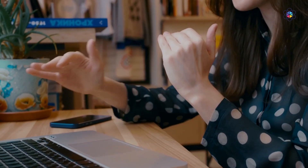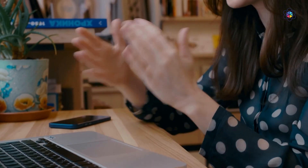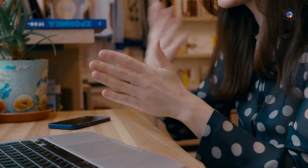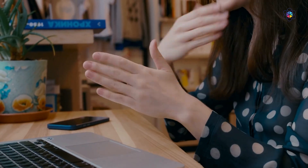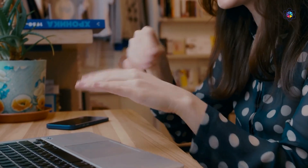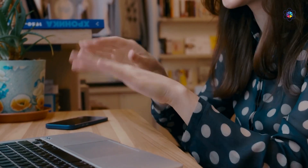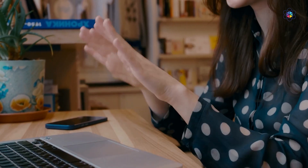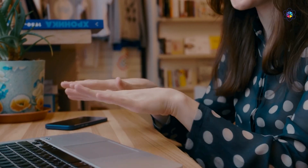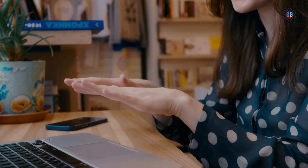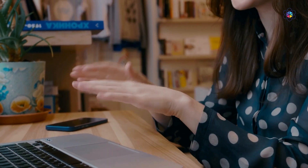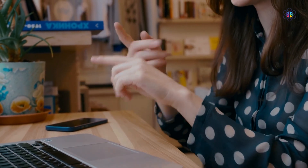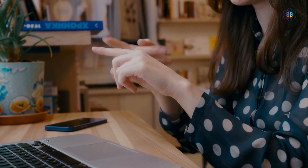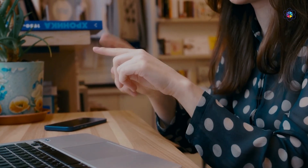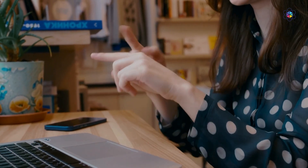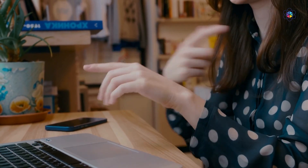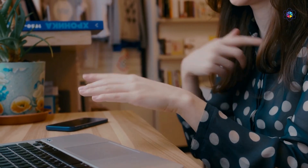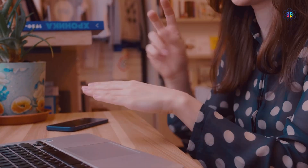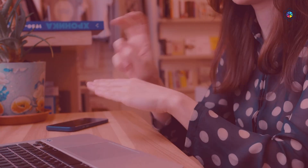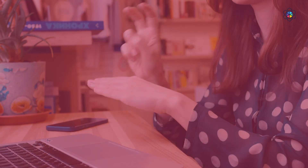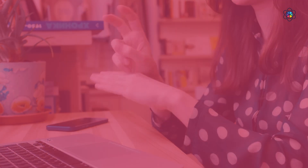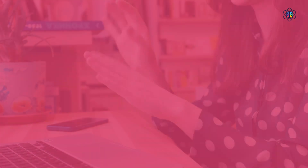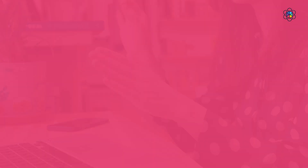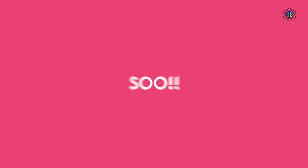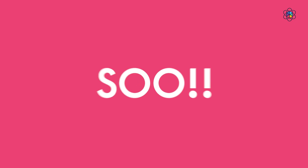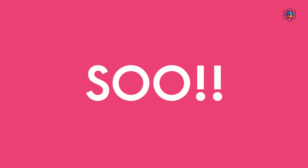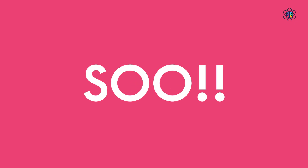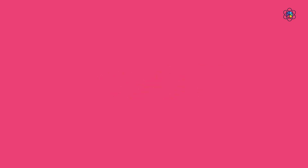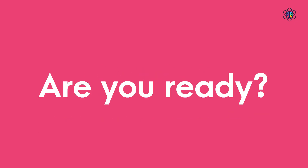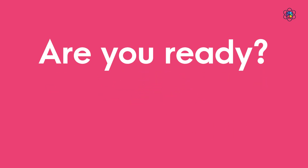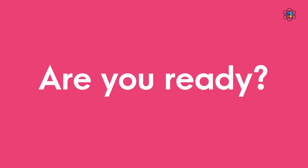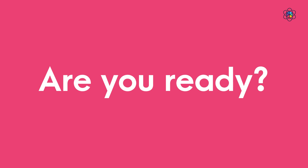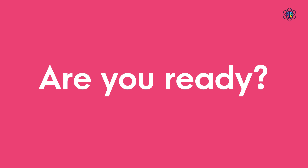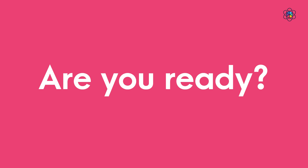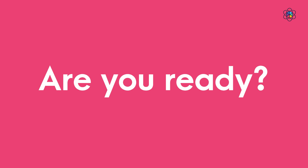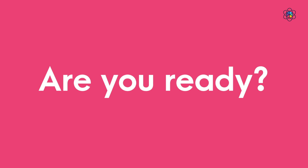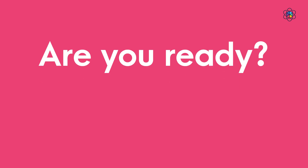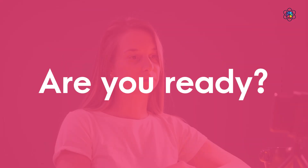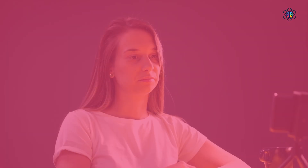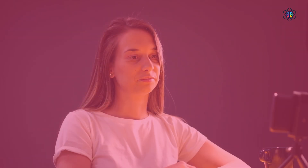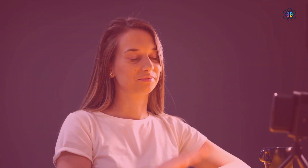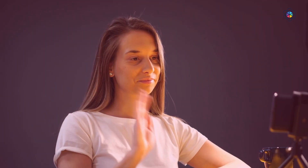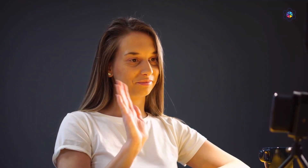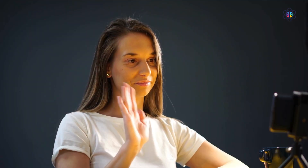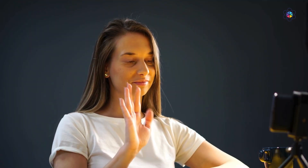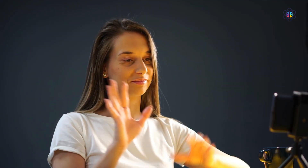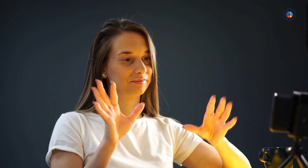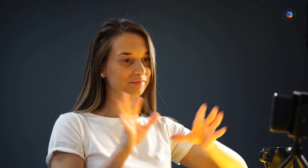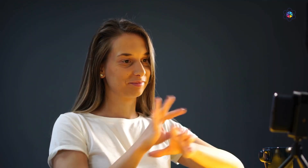being part of a community that often goes unheard. So, are you ready to do something meaningful, to learn a language